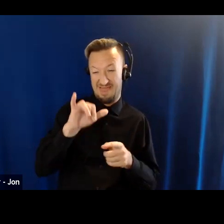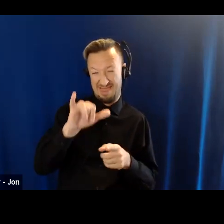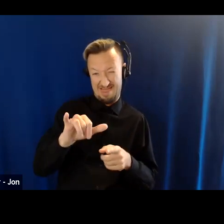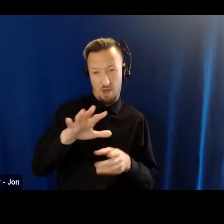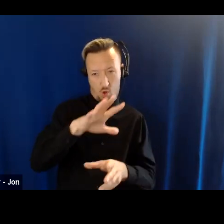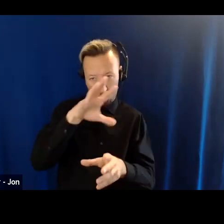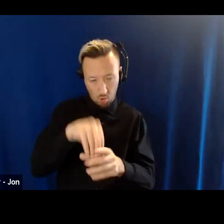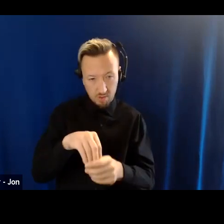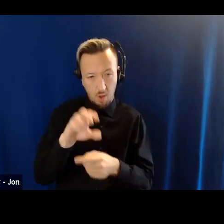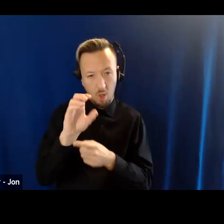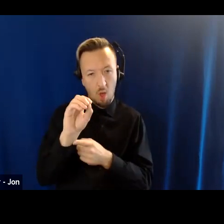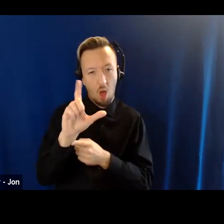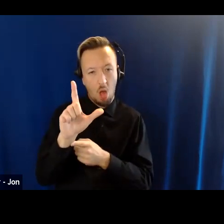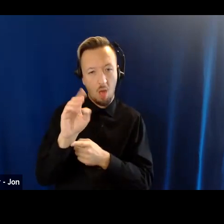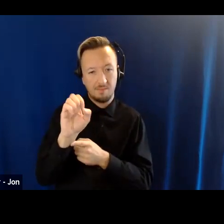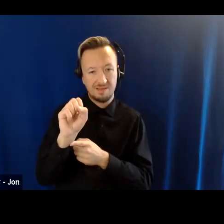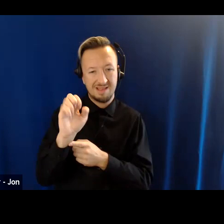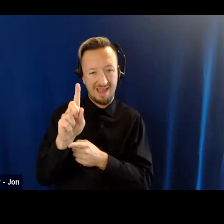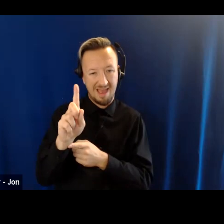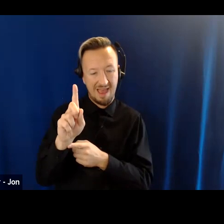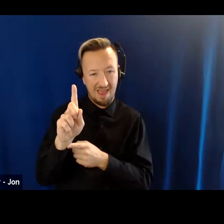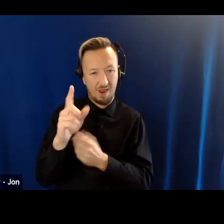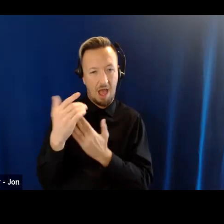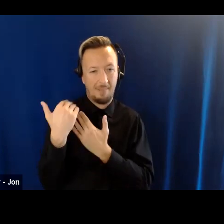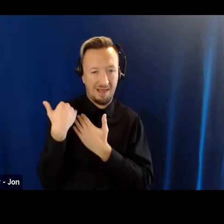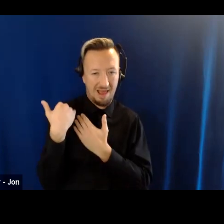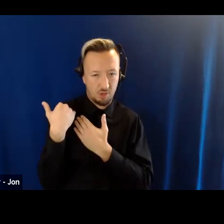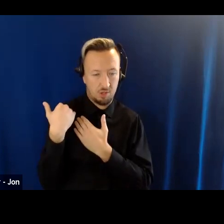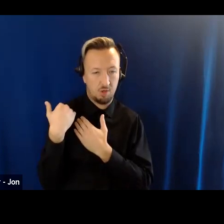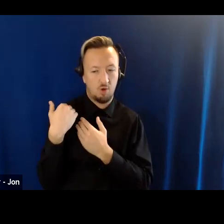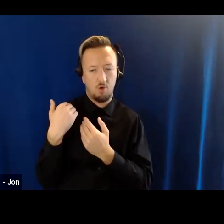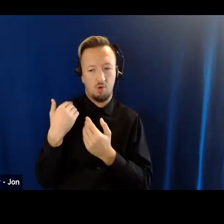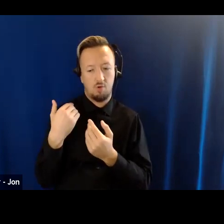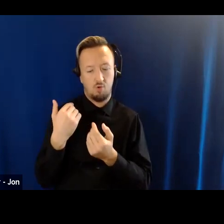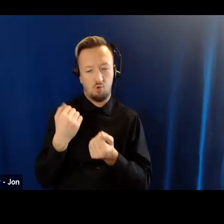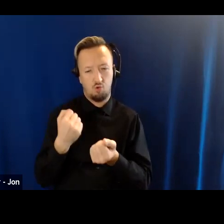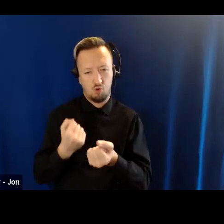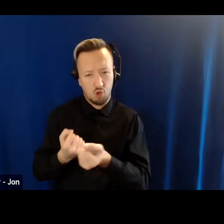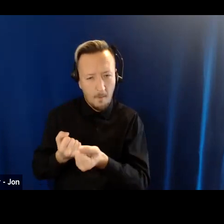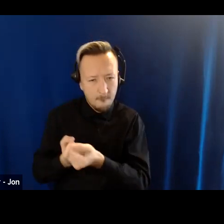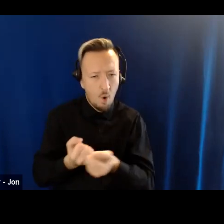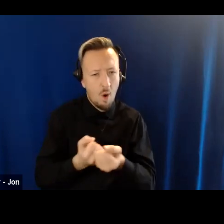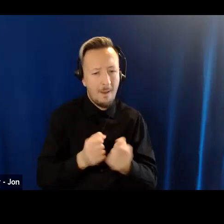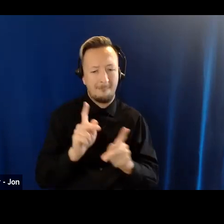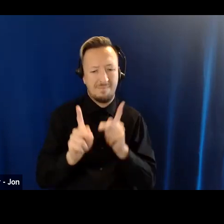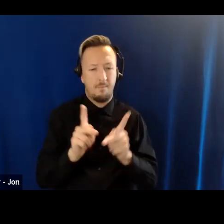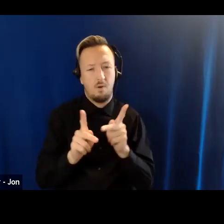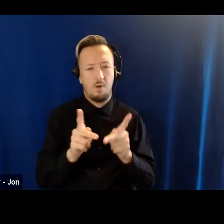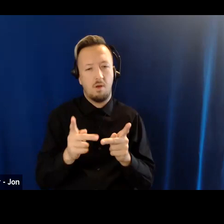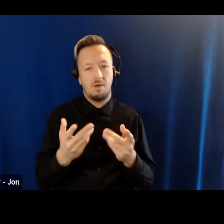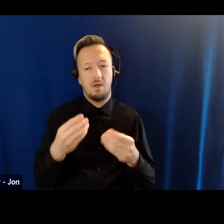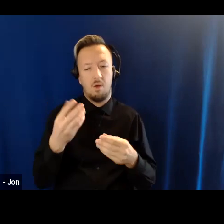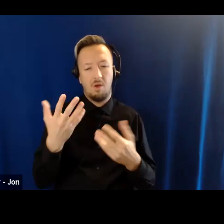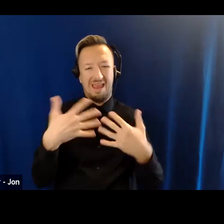Olmstead obligation to serve people in the most integrated setting appropriate to their needs.